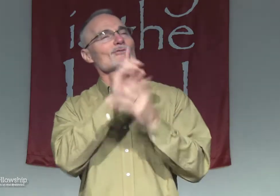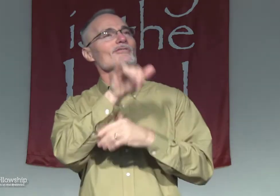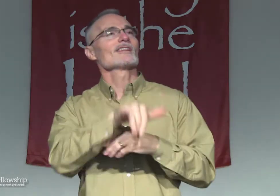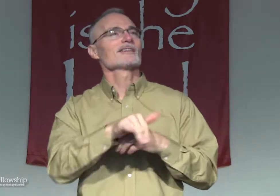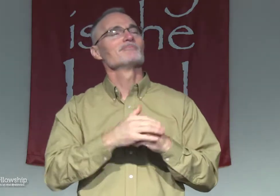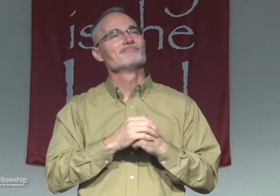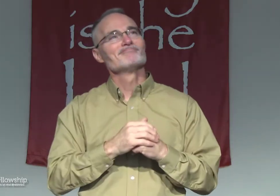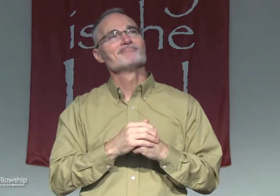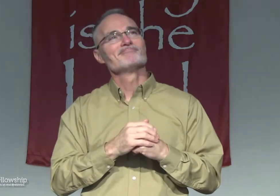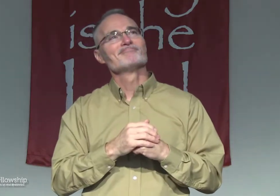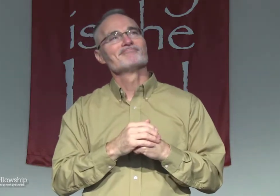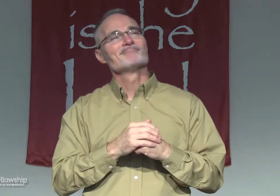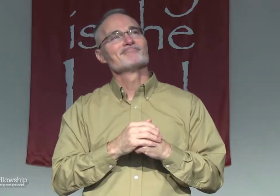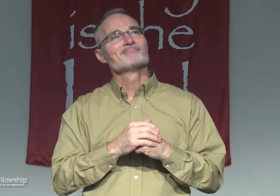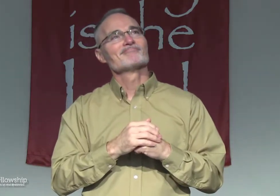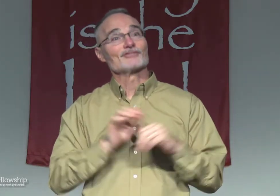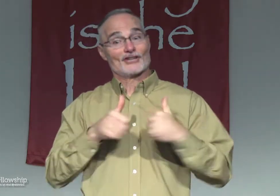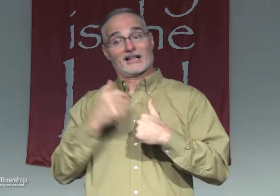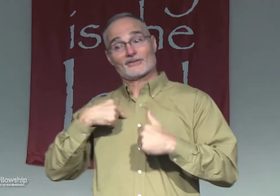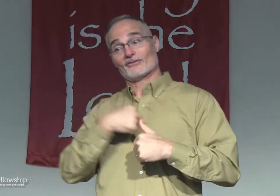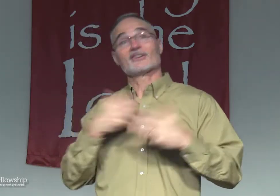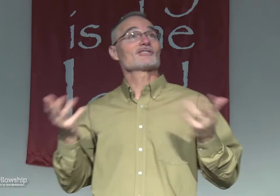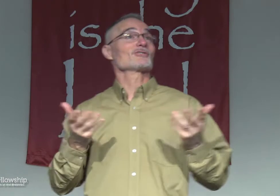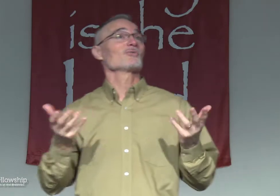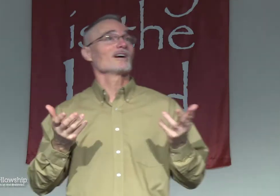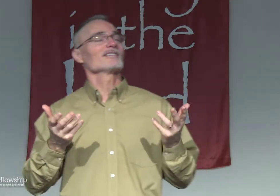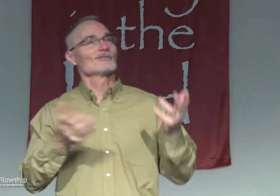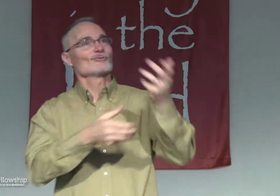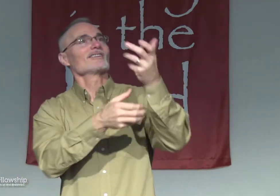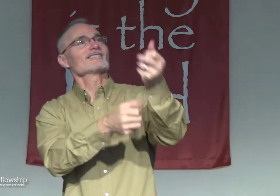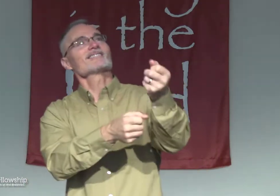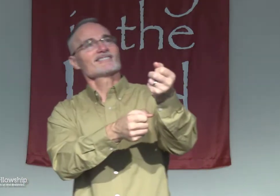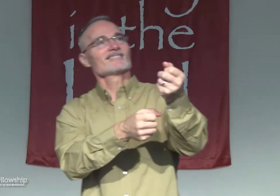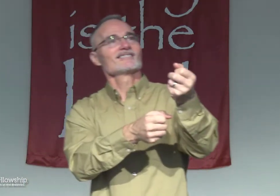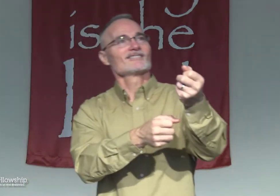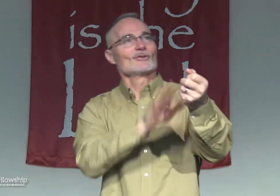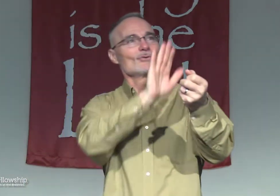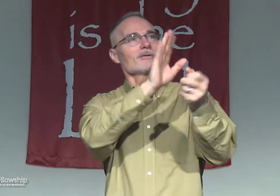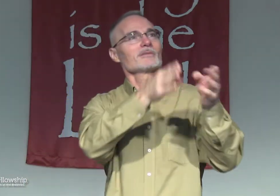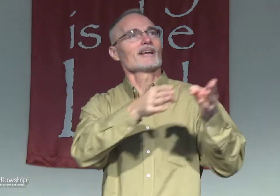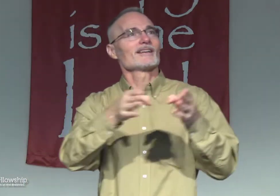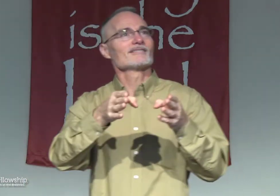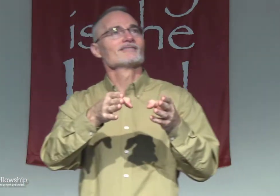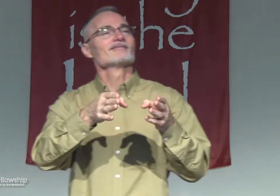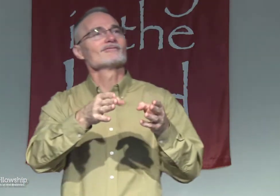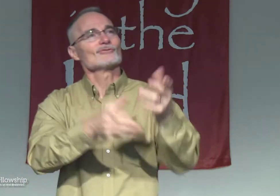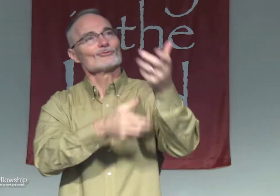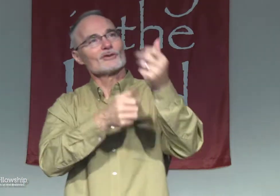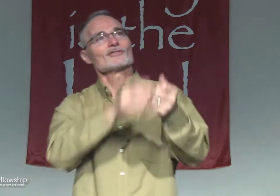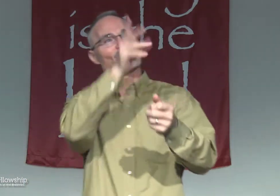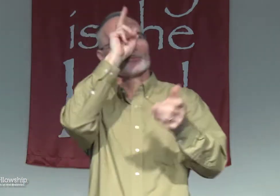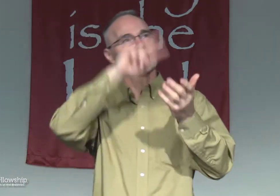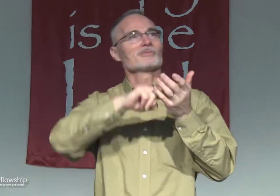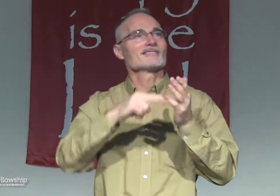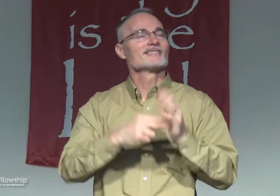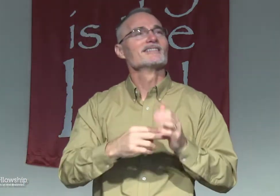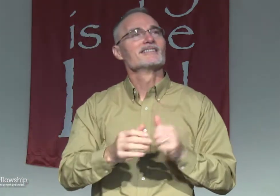And life works out as you desire. We praise you for that. But of course, the challenge for us here is trusting you, trusting